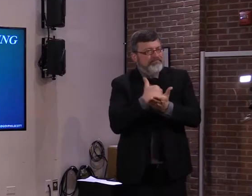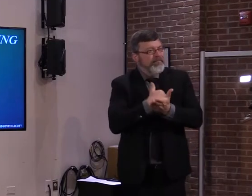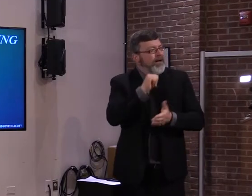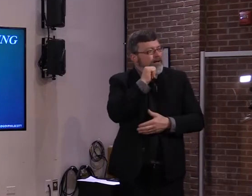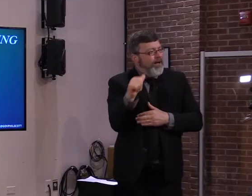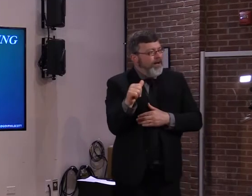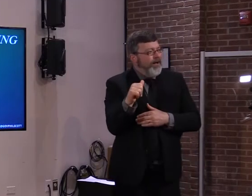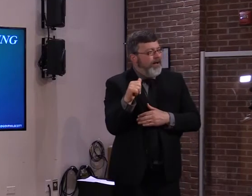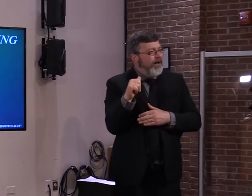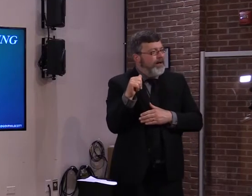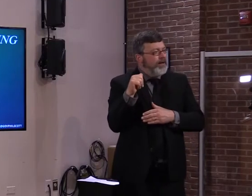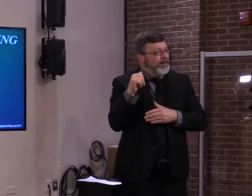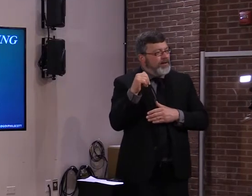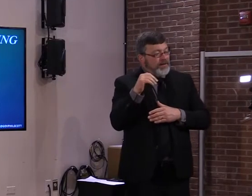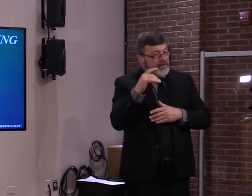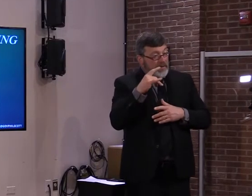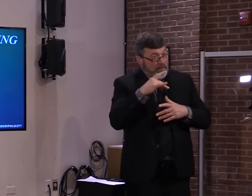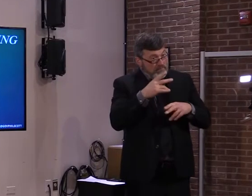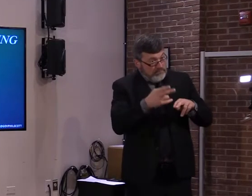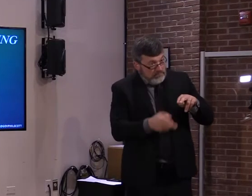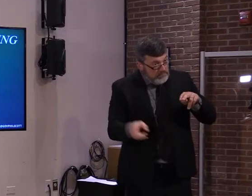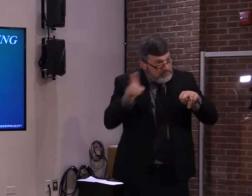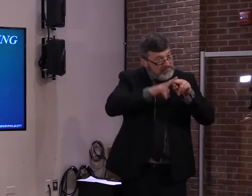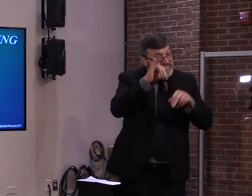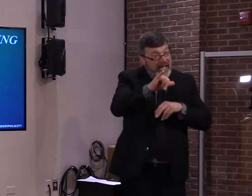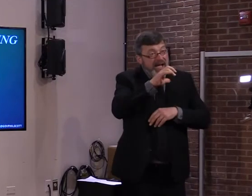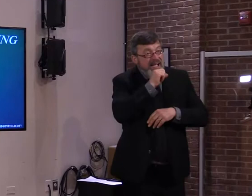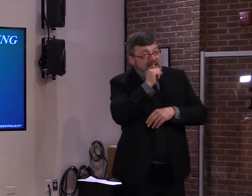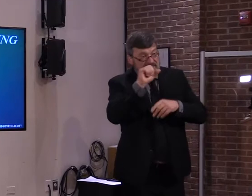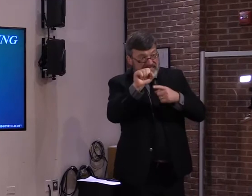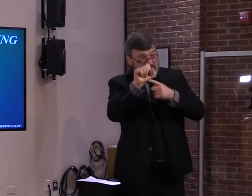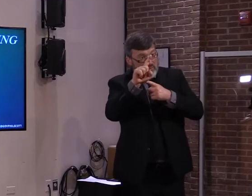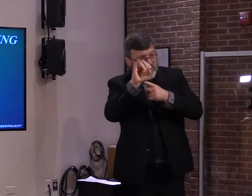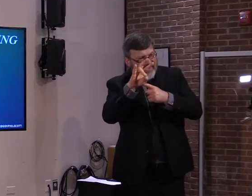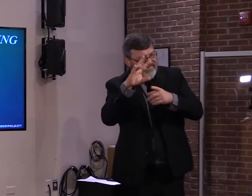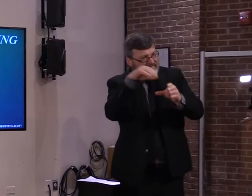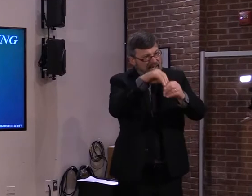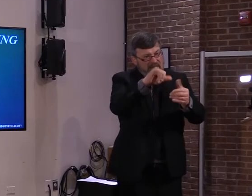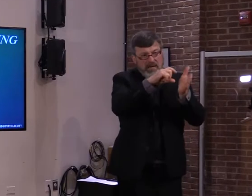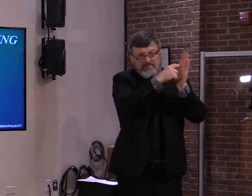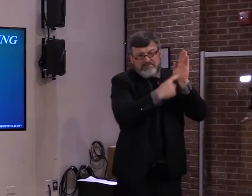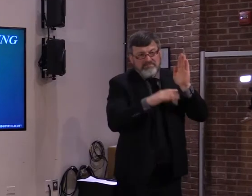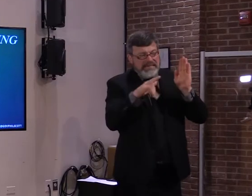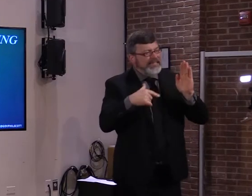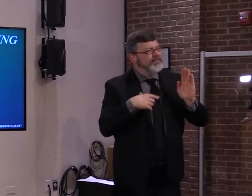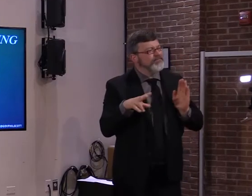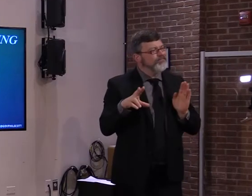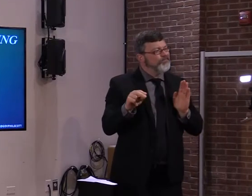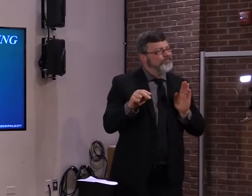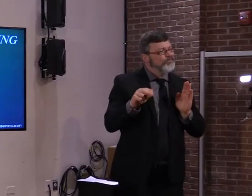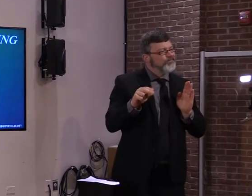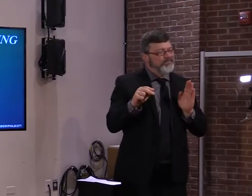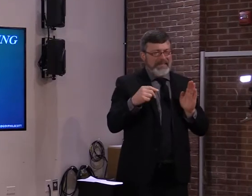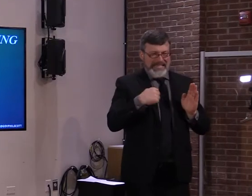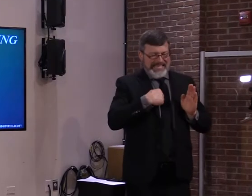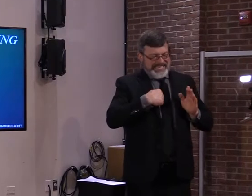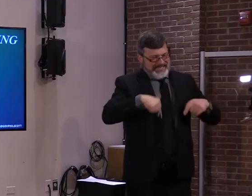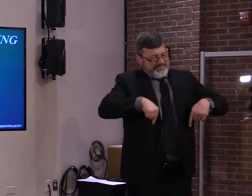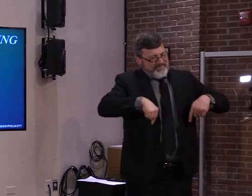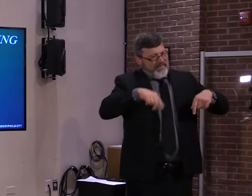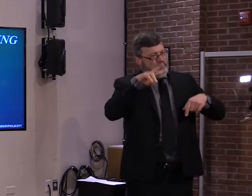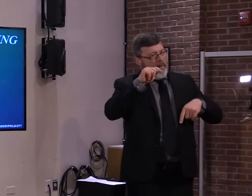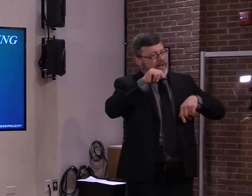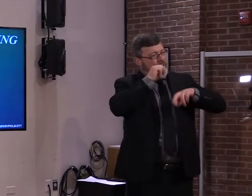the provisions in place to do that. I think Vermonters do in general. So